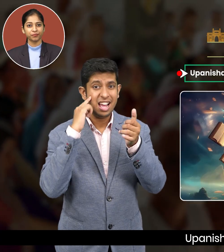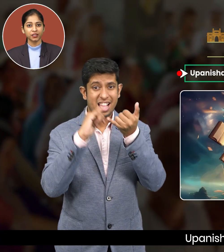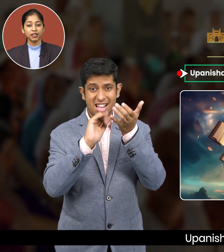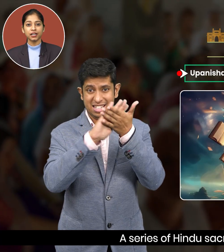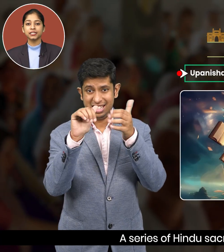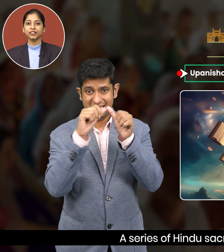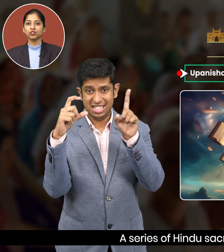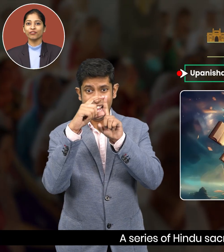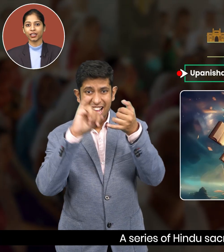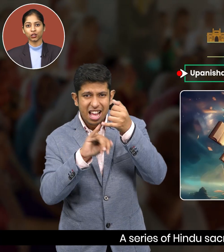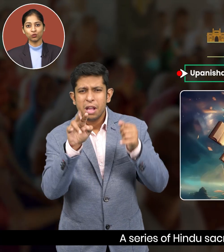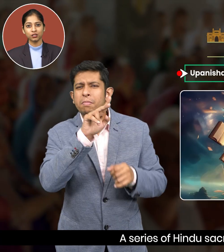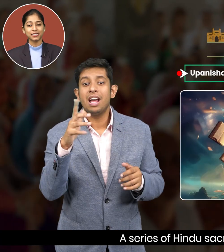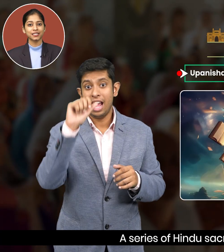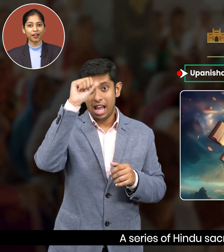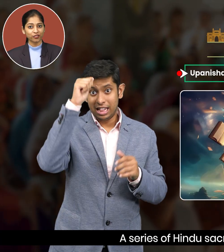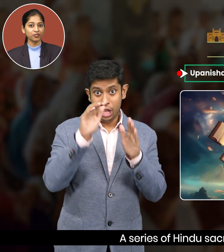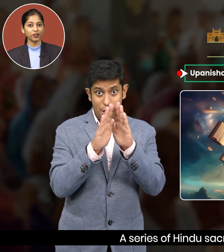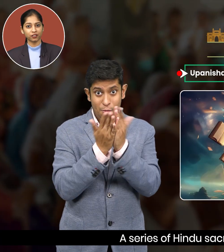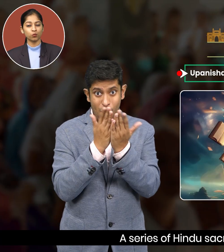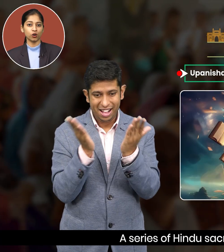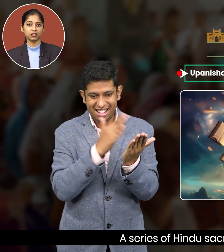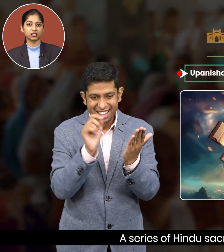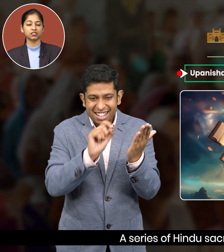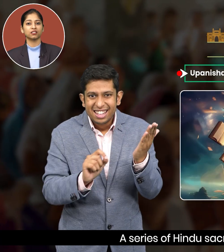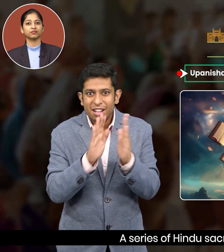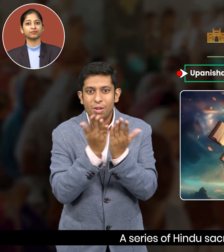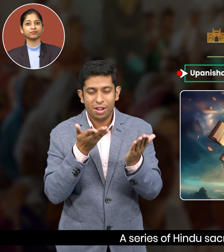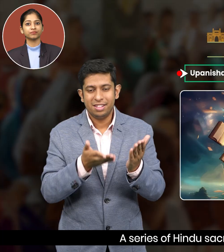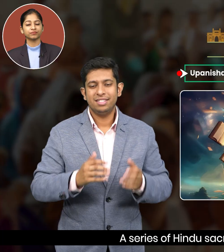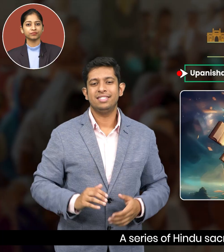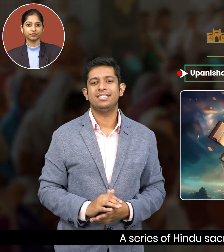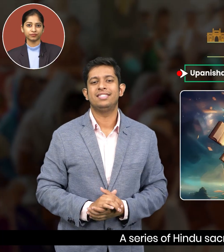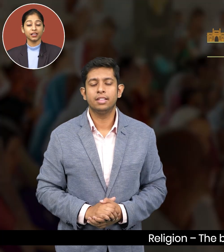Upanishads, a series of Hindu sacred written works.